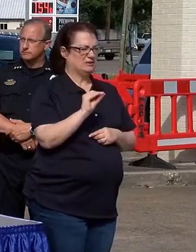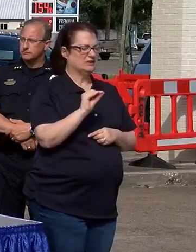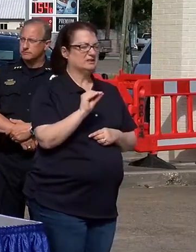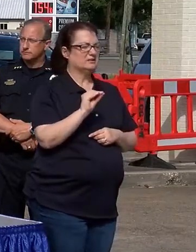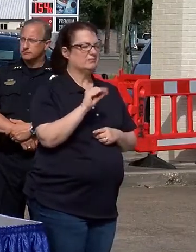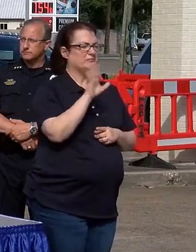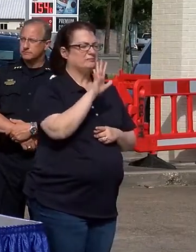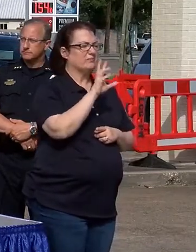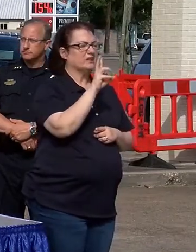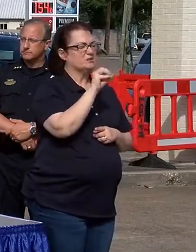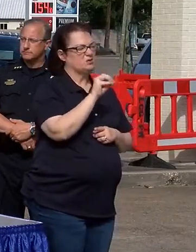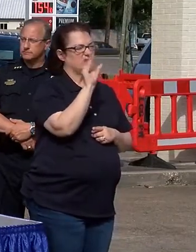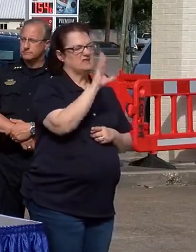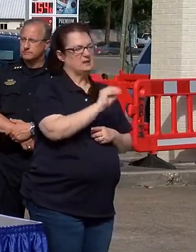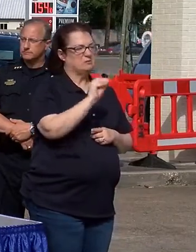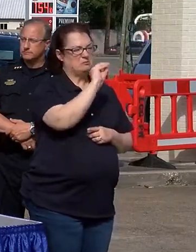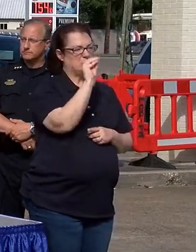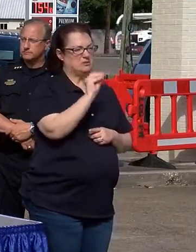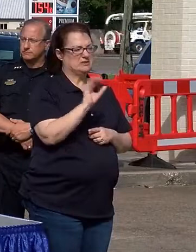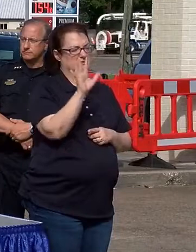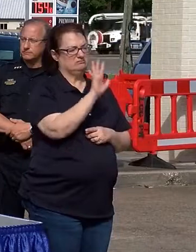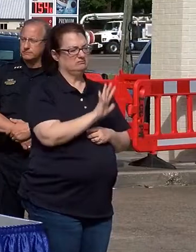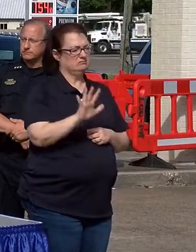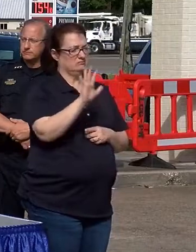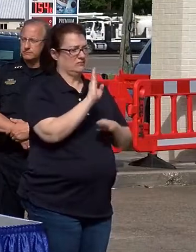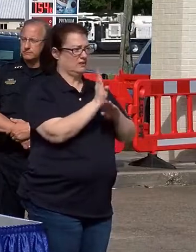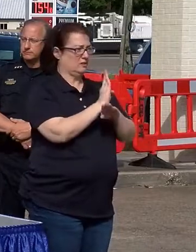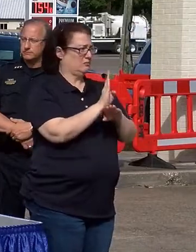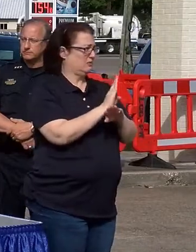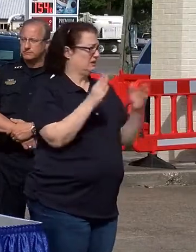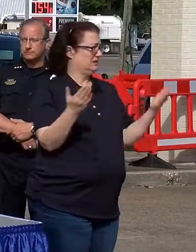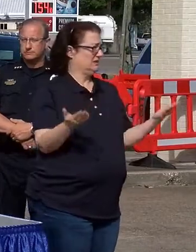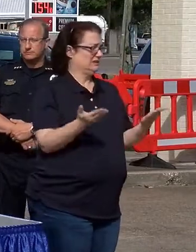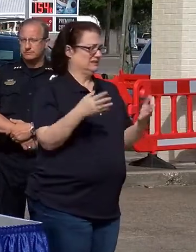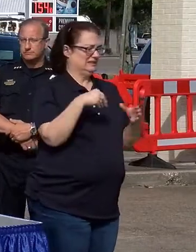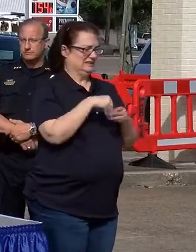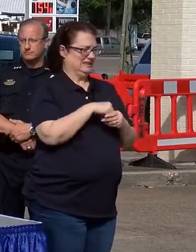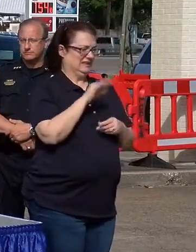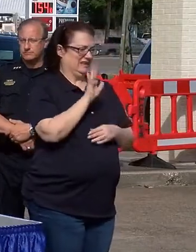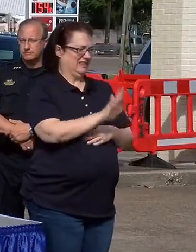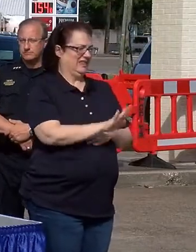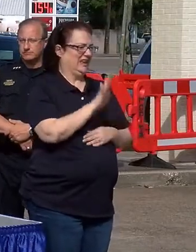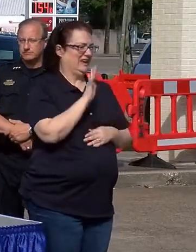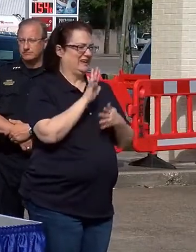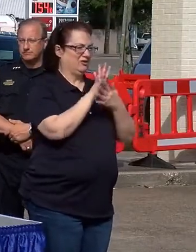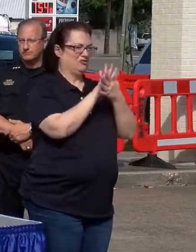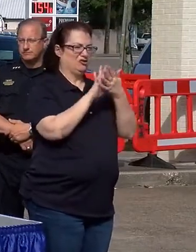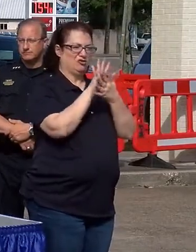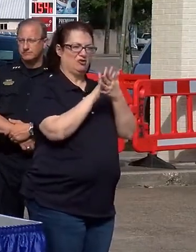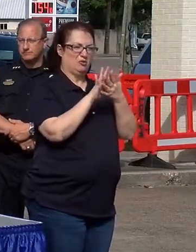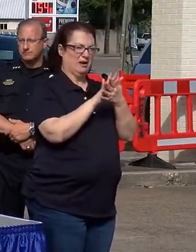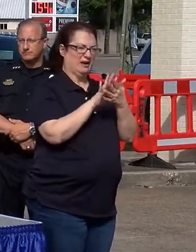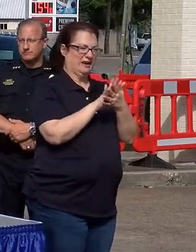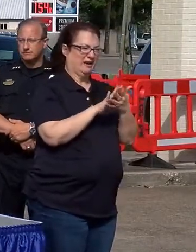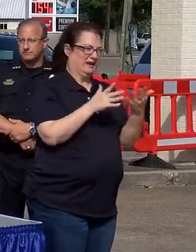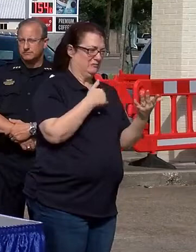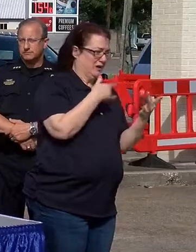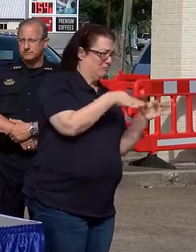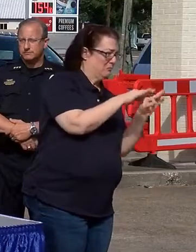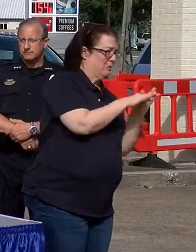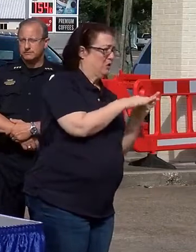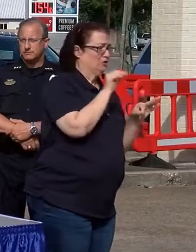So 60% in our parish, roughly 60% of the businesses fall within that gray area. So we need to maintain the